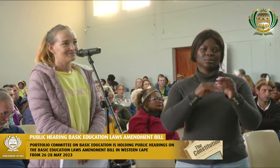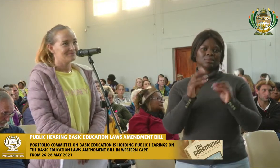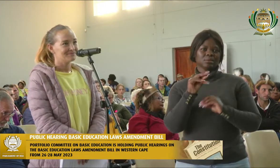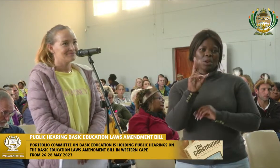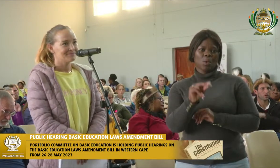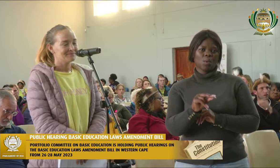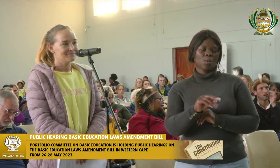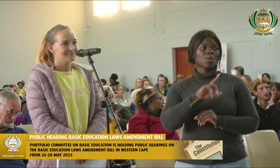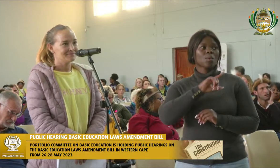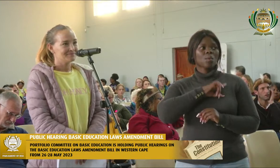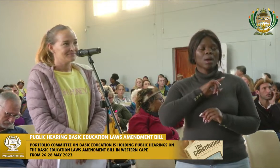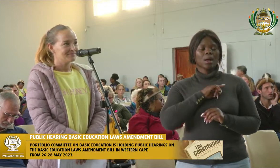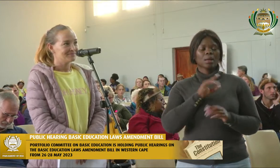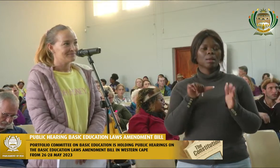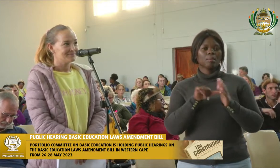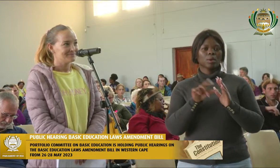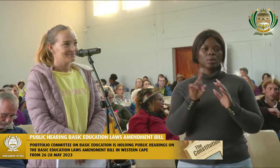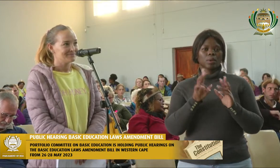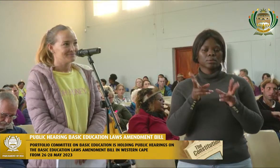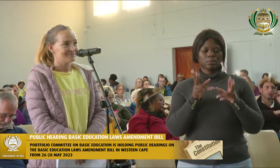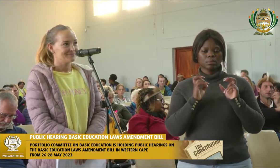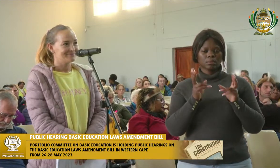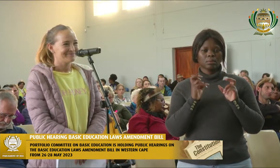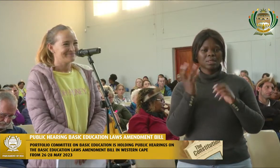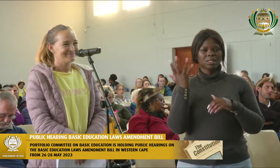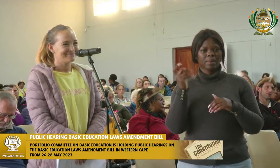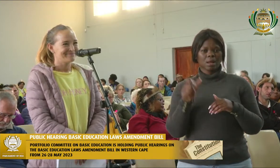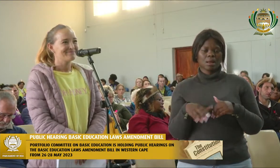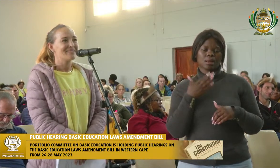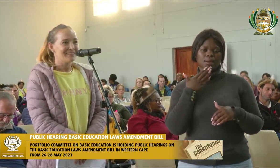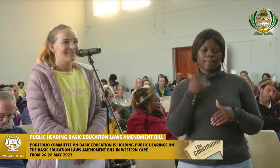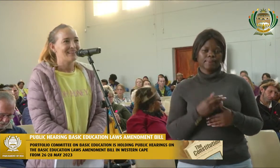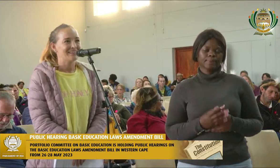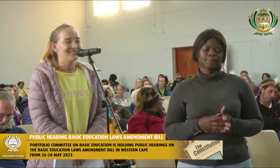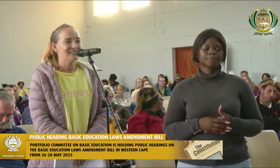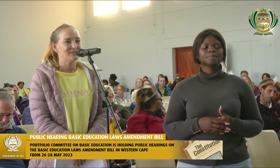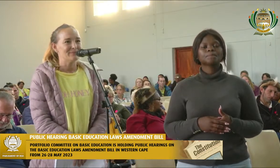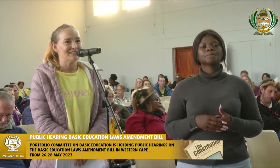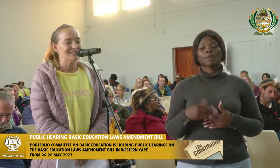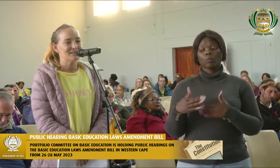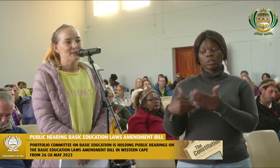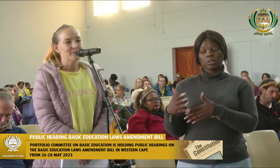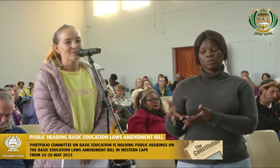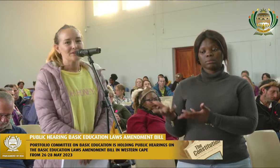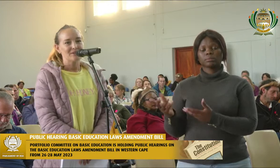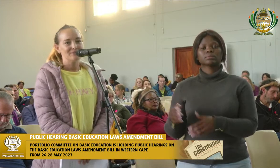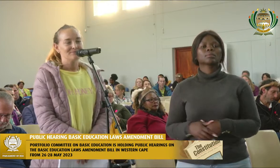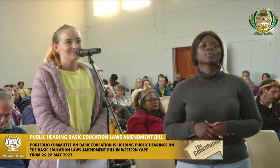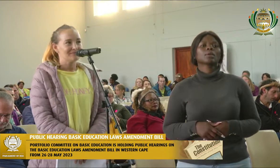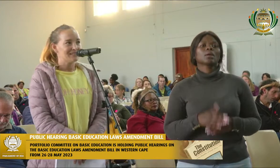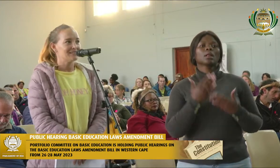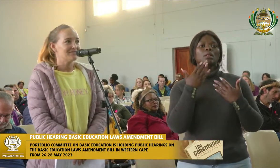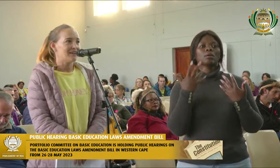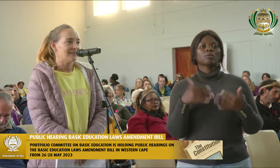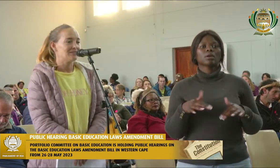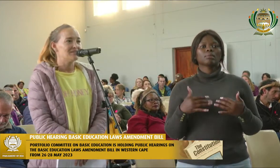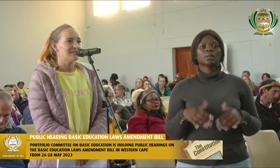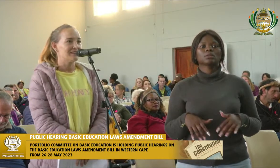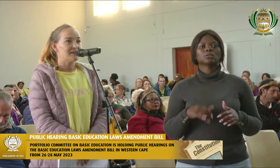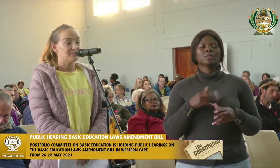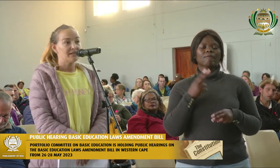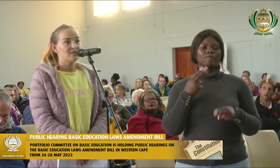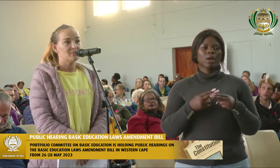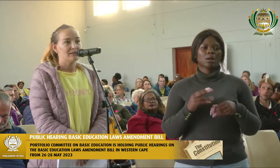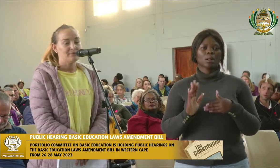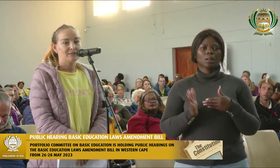important is to listen to what she is saying. Thank you very much. Proceed. Thank you very much. So, just in final